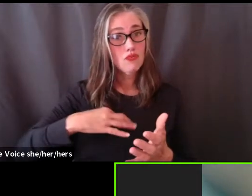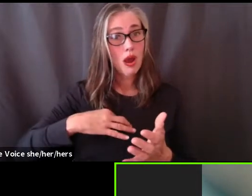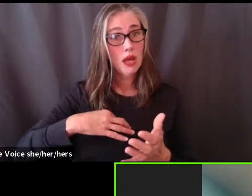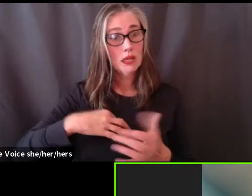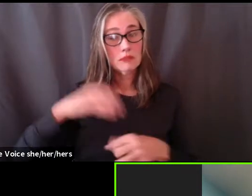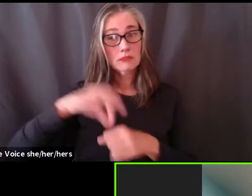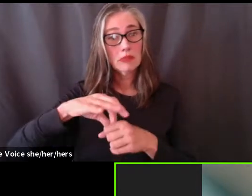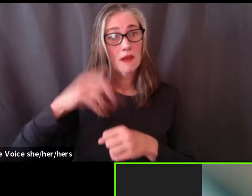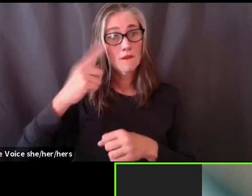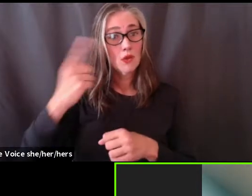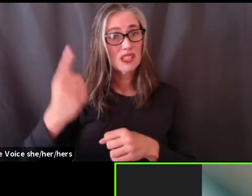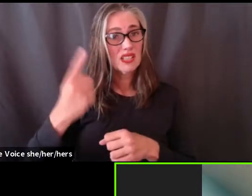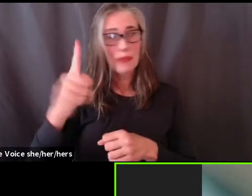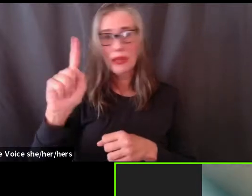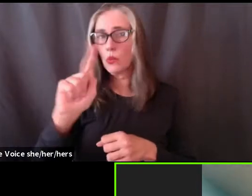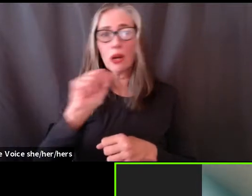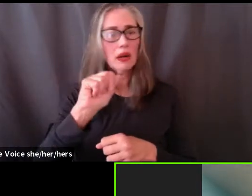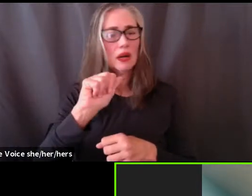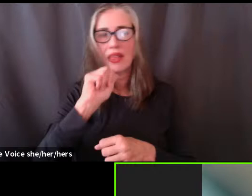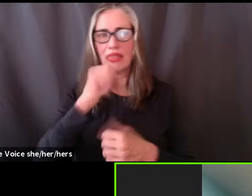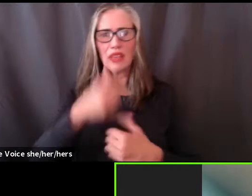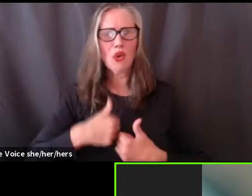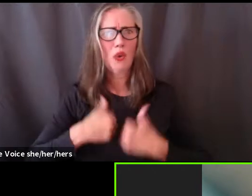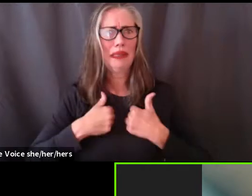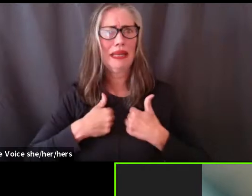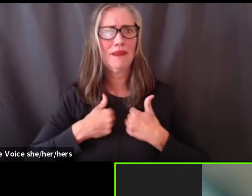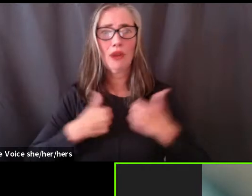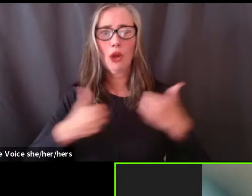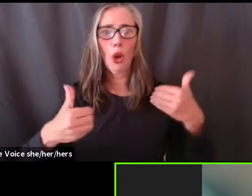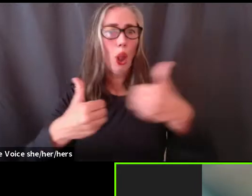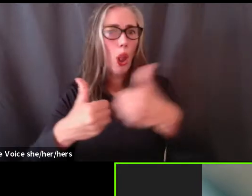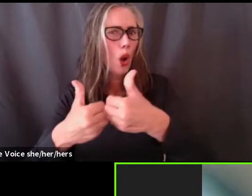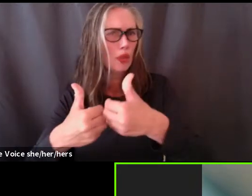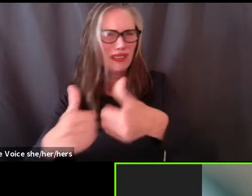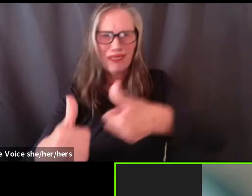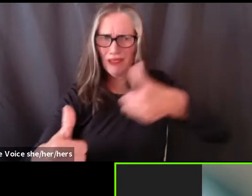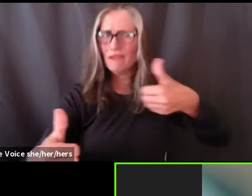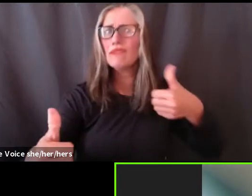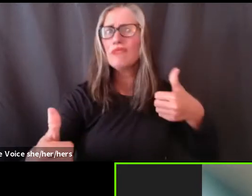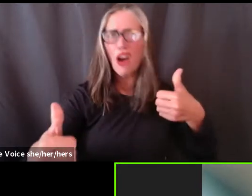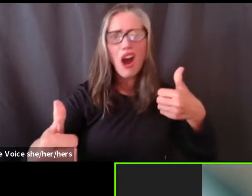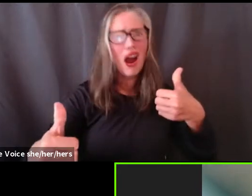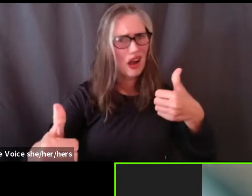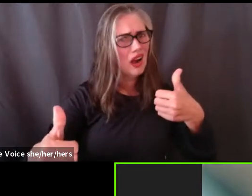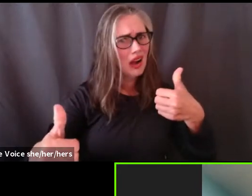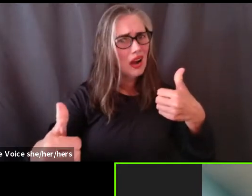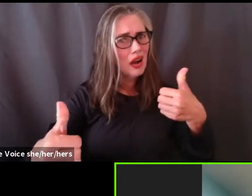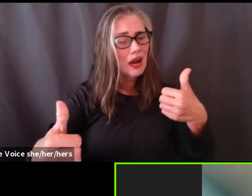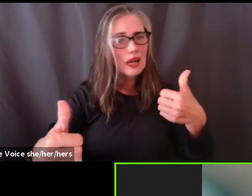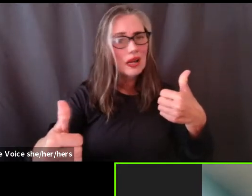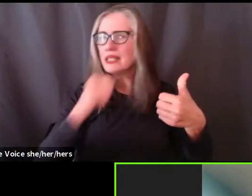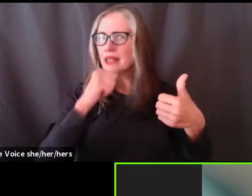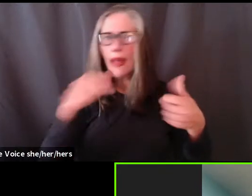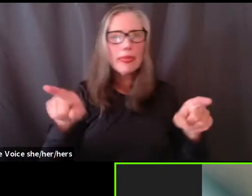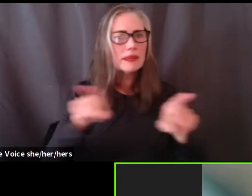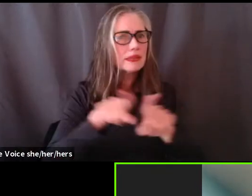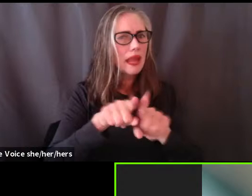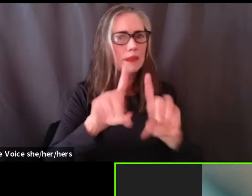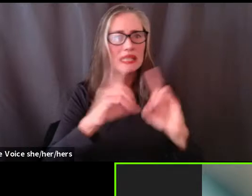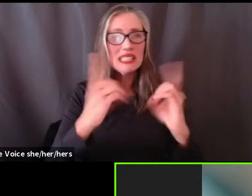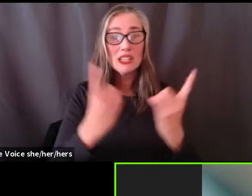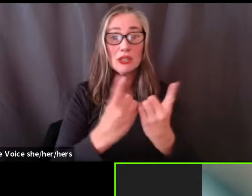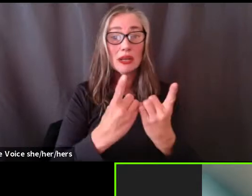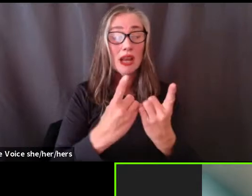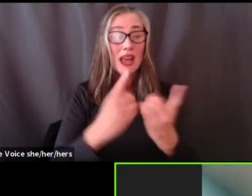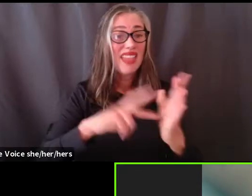anywhere near, is not the same as the original district. And so therefore there wouldn't be any overlap between the